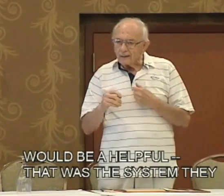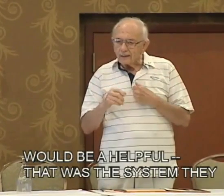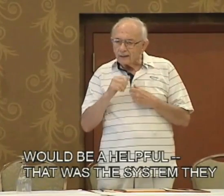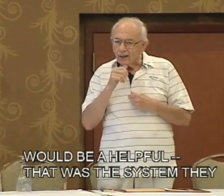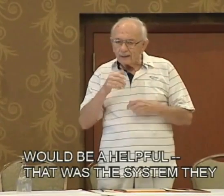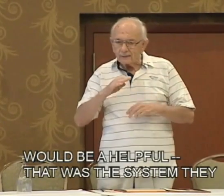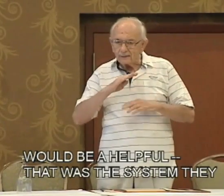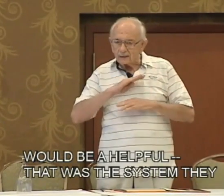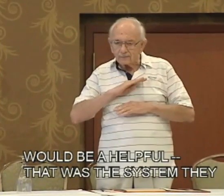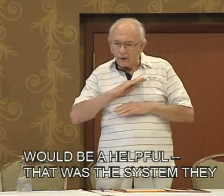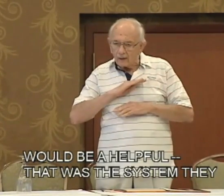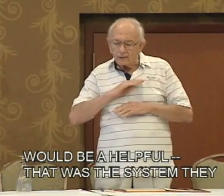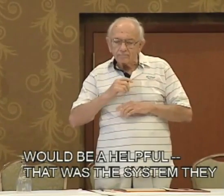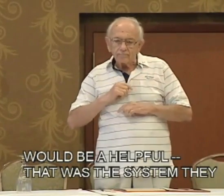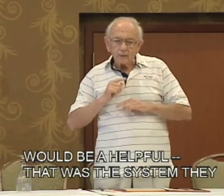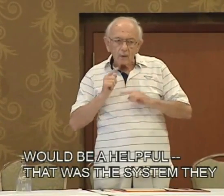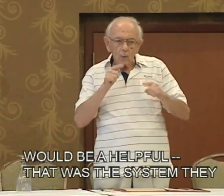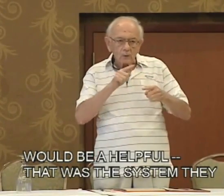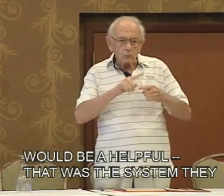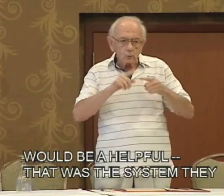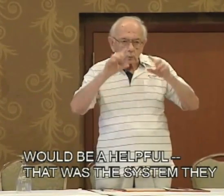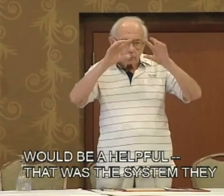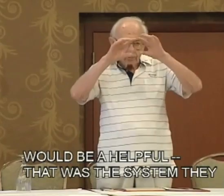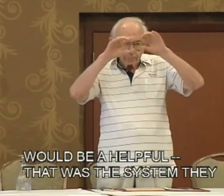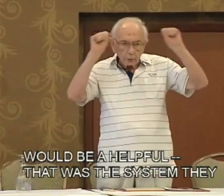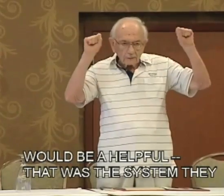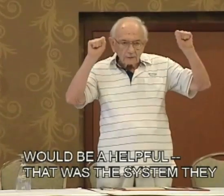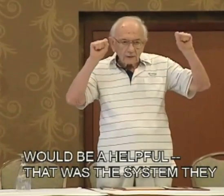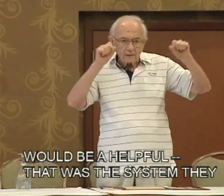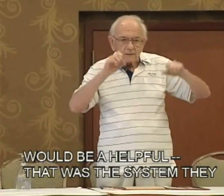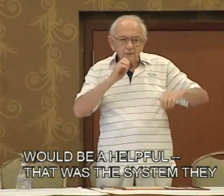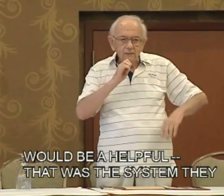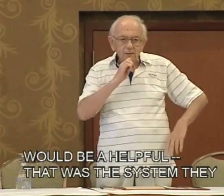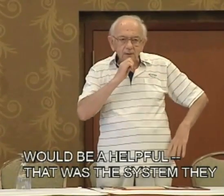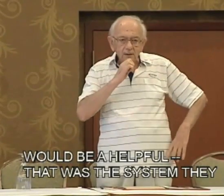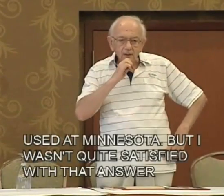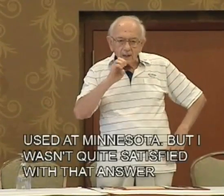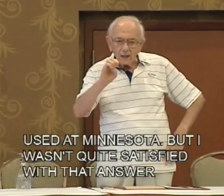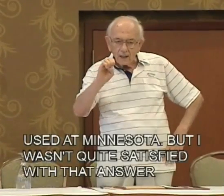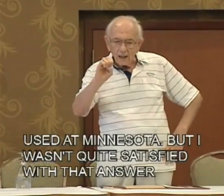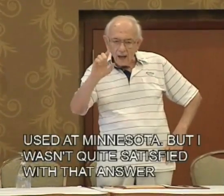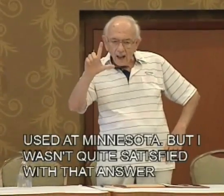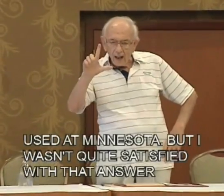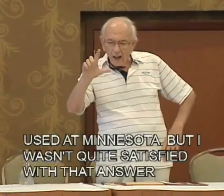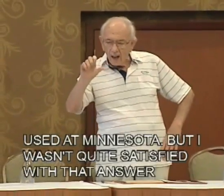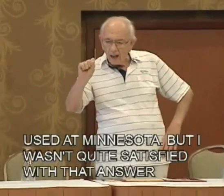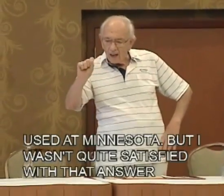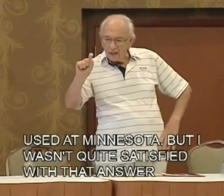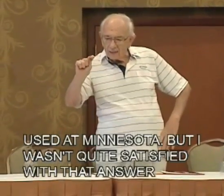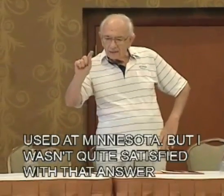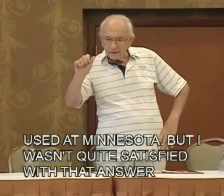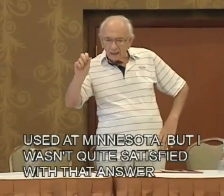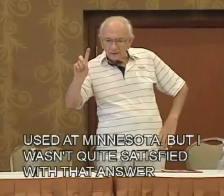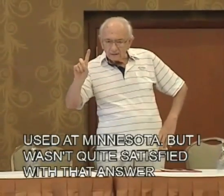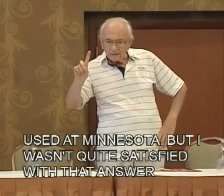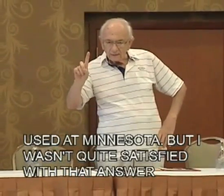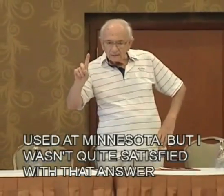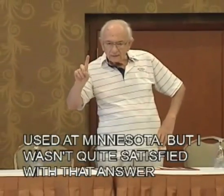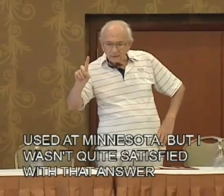that was the system that they used at Minnesota but I wasn't quite satisfied with that answer so I